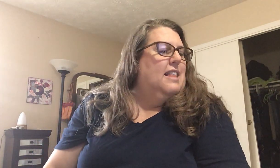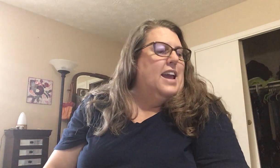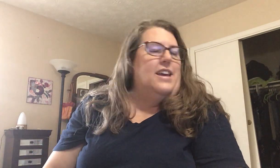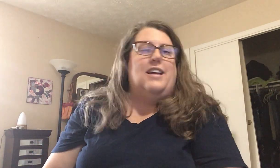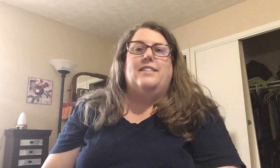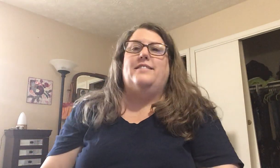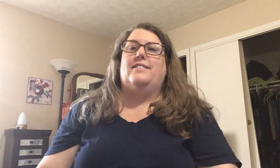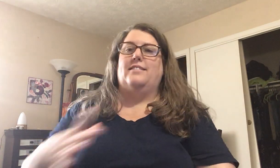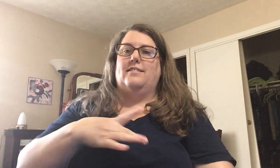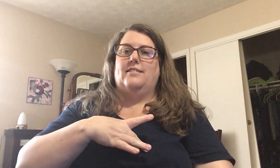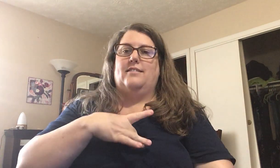Like.